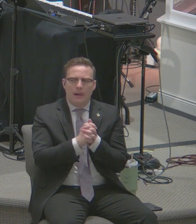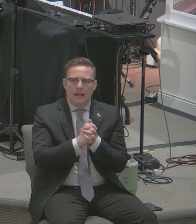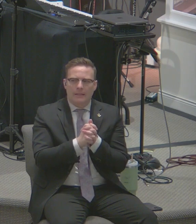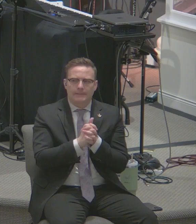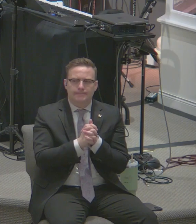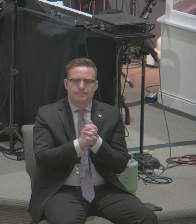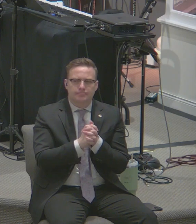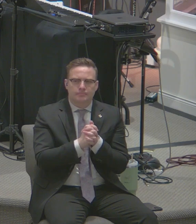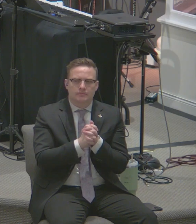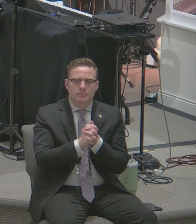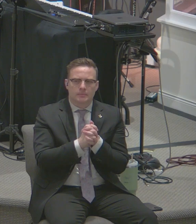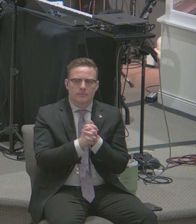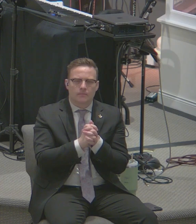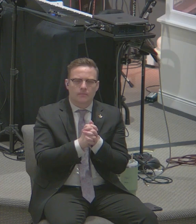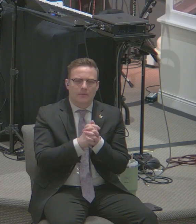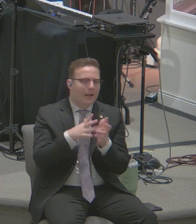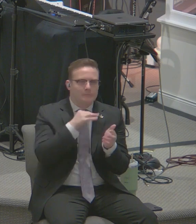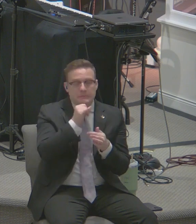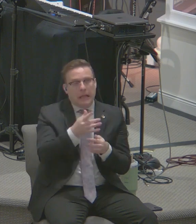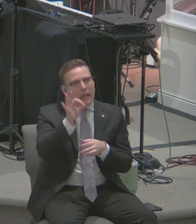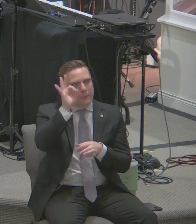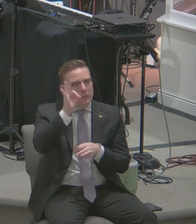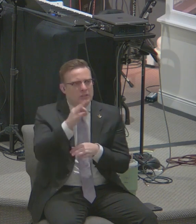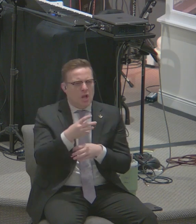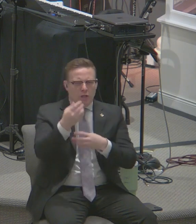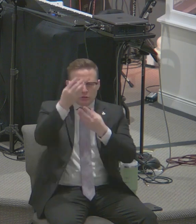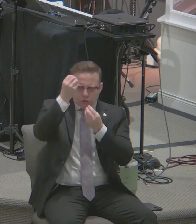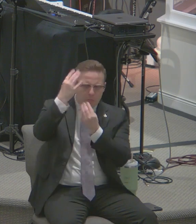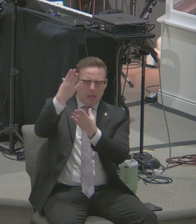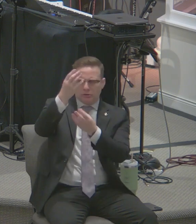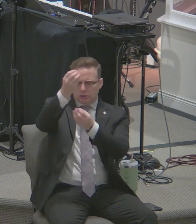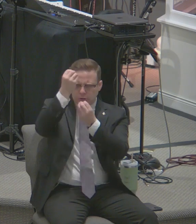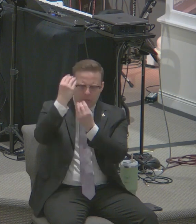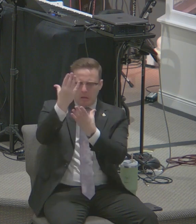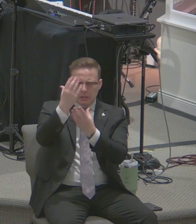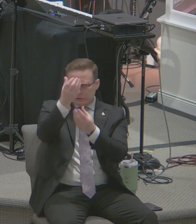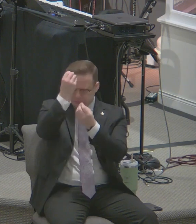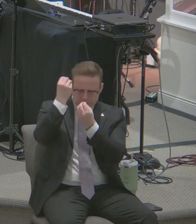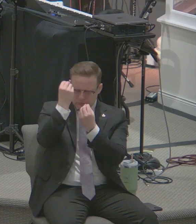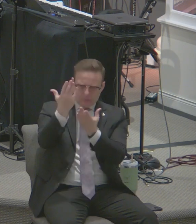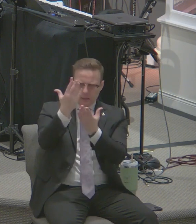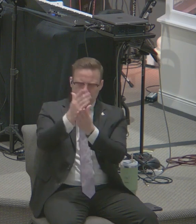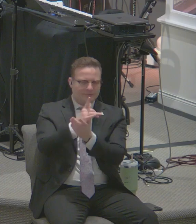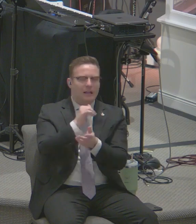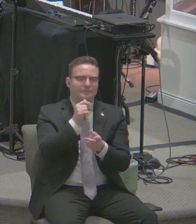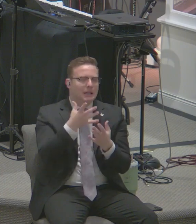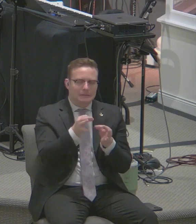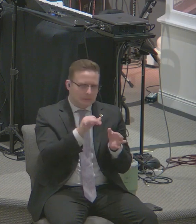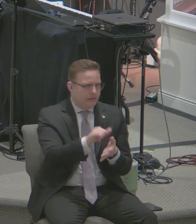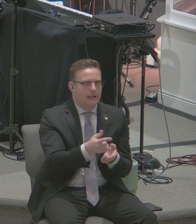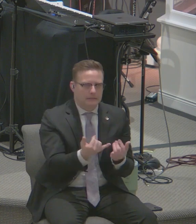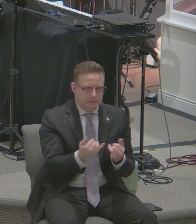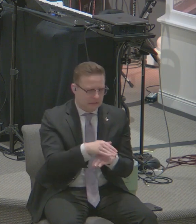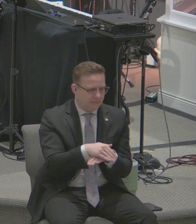This is not, I'm not preaching a submission message. That has nothing to do with what I'm talking about here.